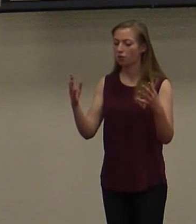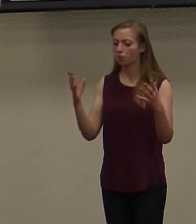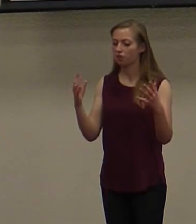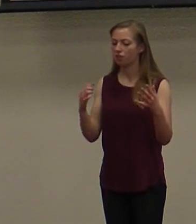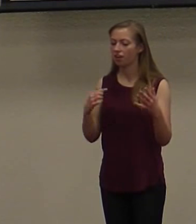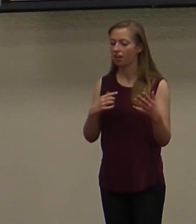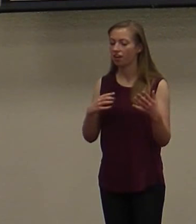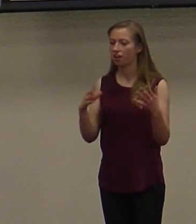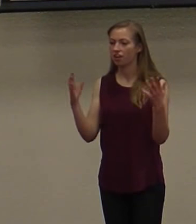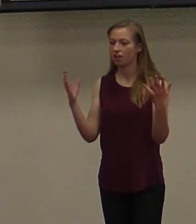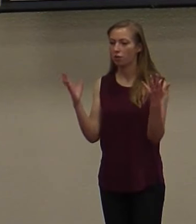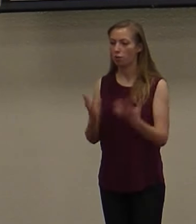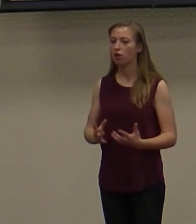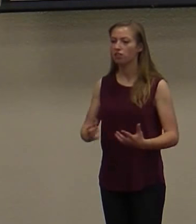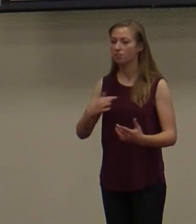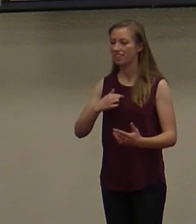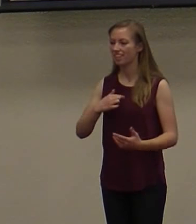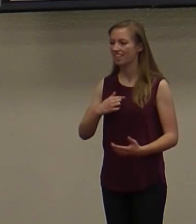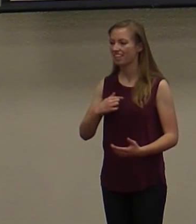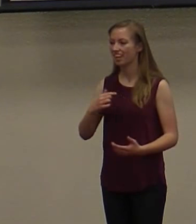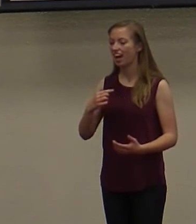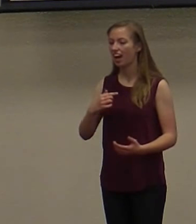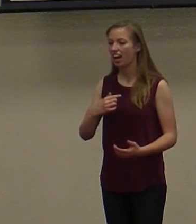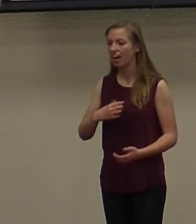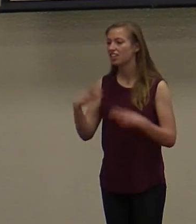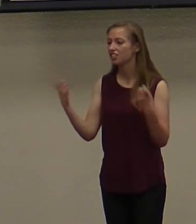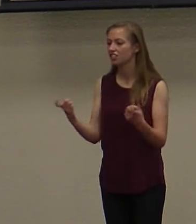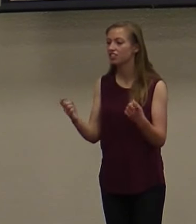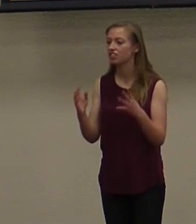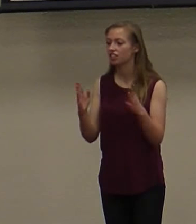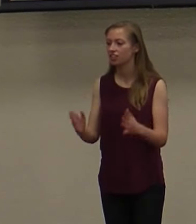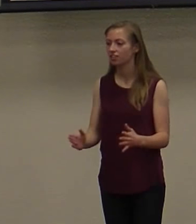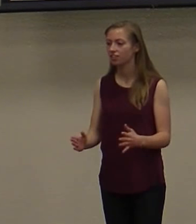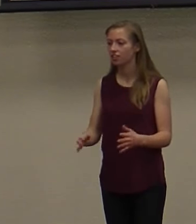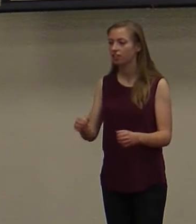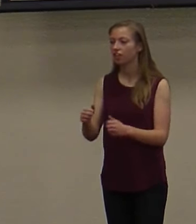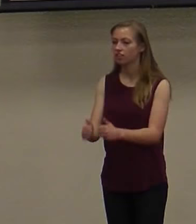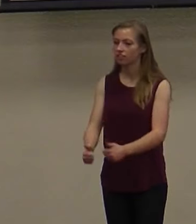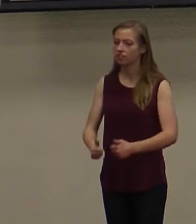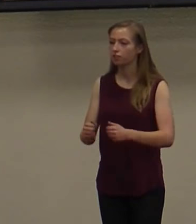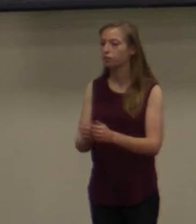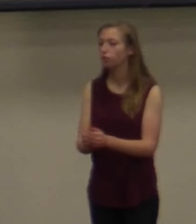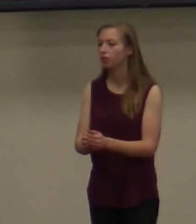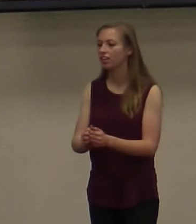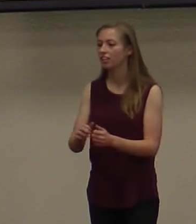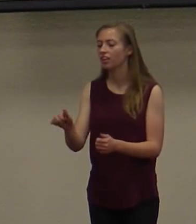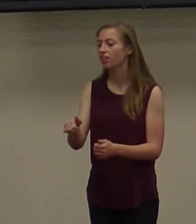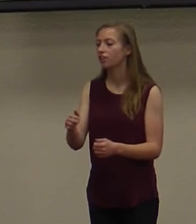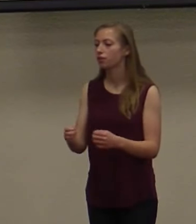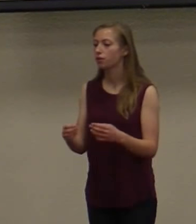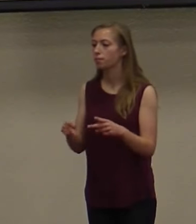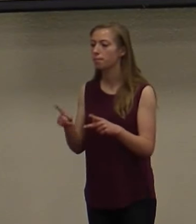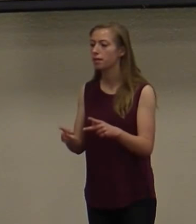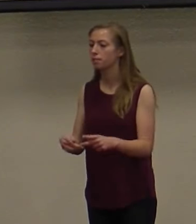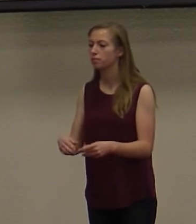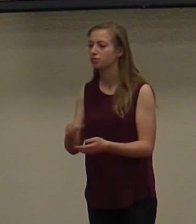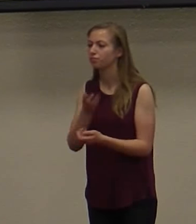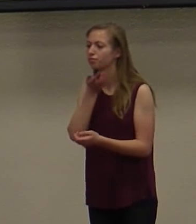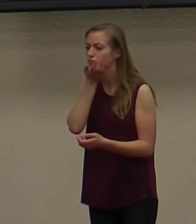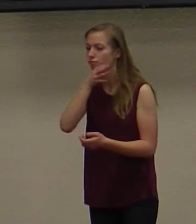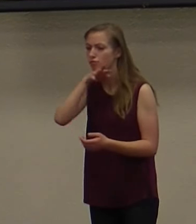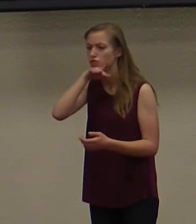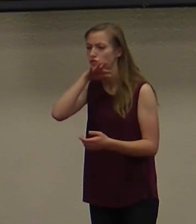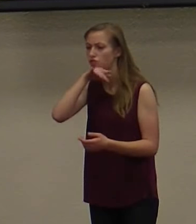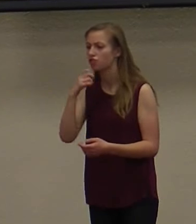am a man of unclean lips, and I dwell in the midst of a people of unclean lips. For my eyes have seen